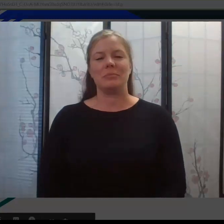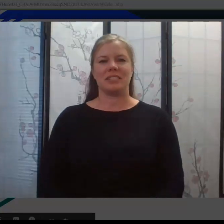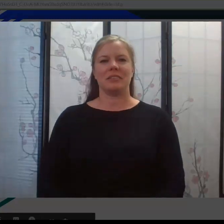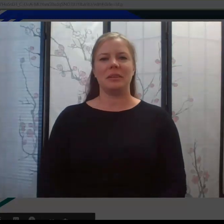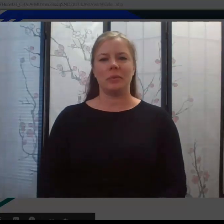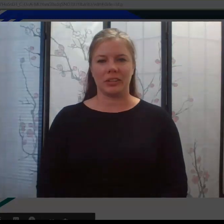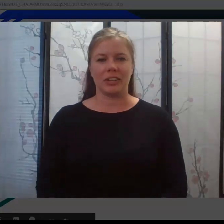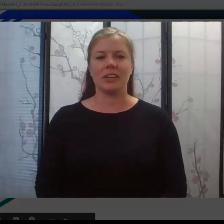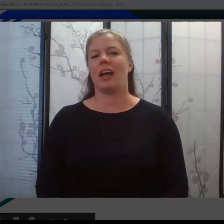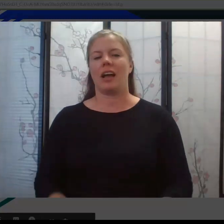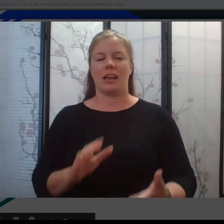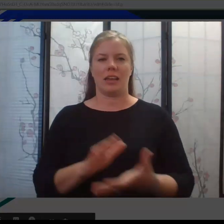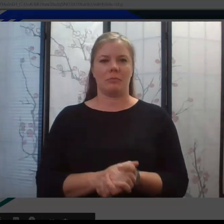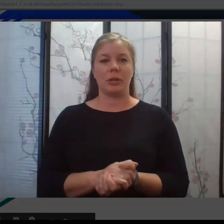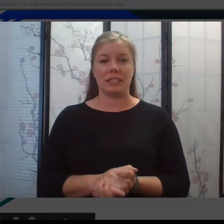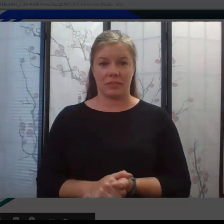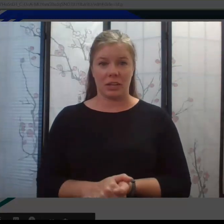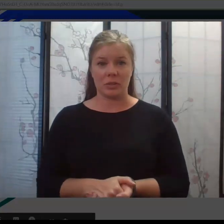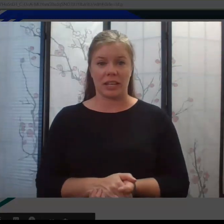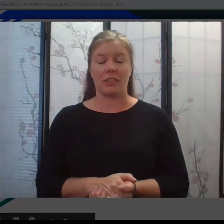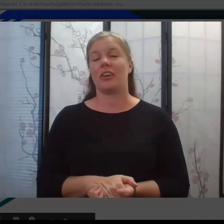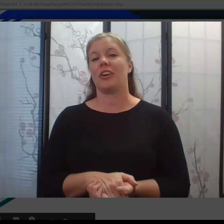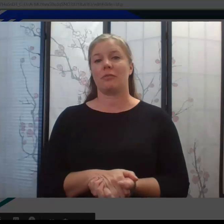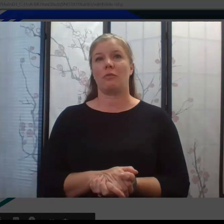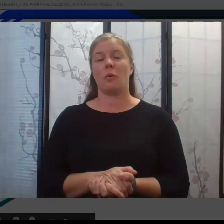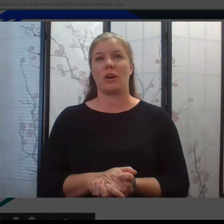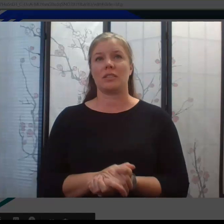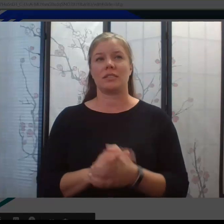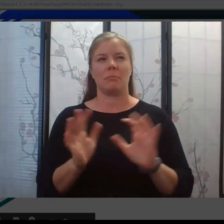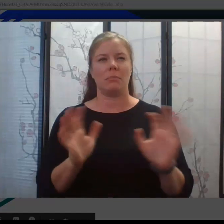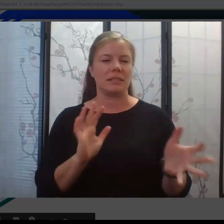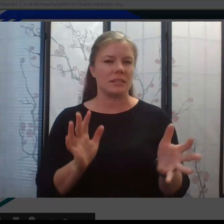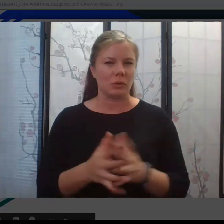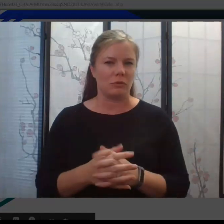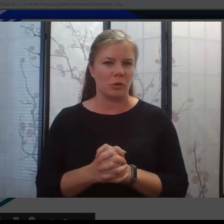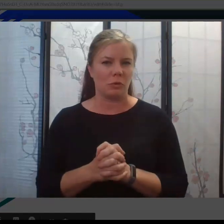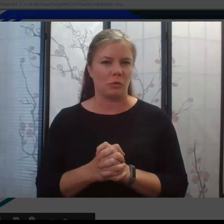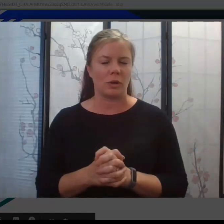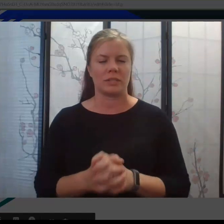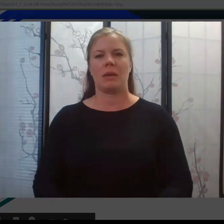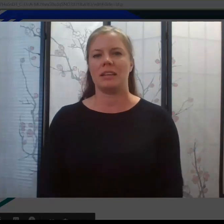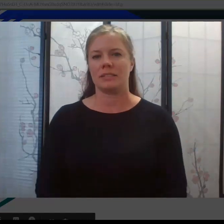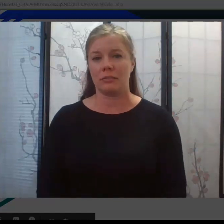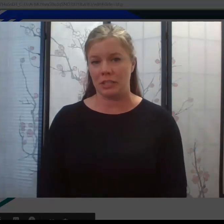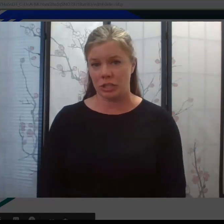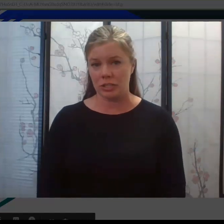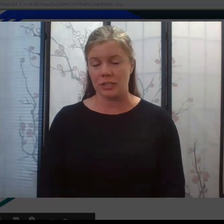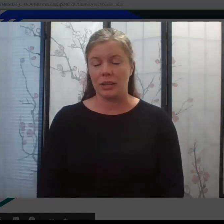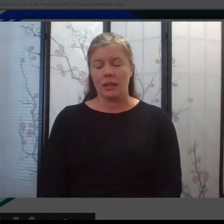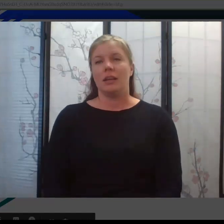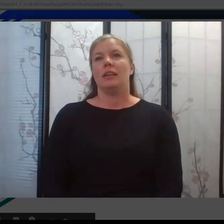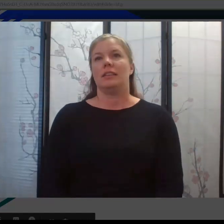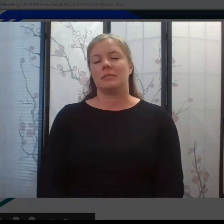Hello, I'm Stephanie Wheeler. I am putting this video together for some basic review for some ASL